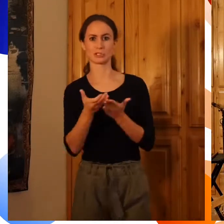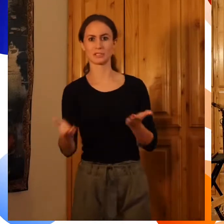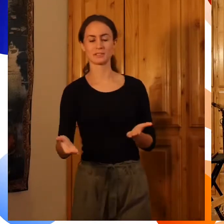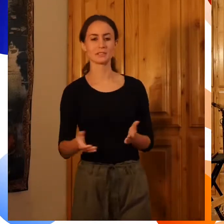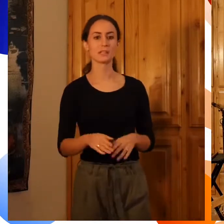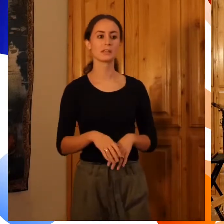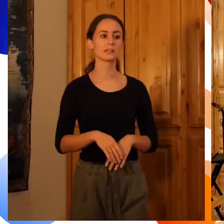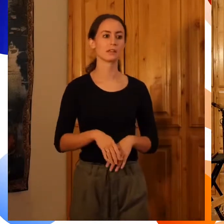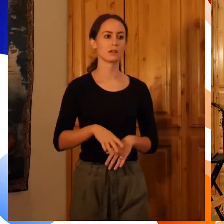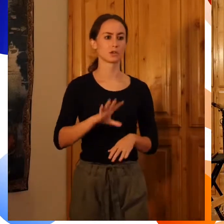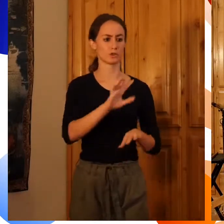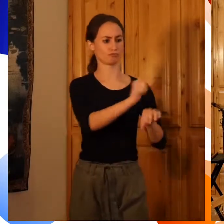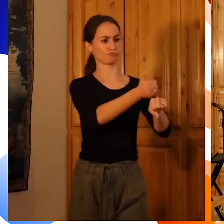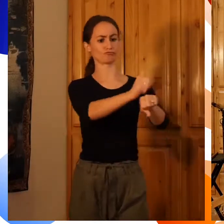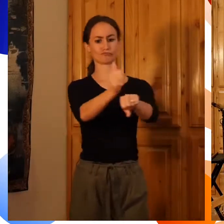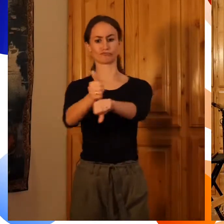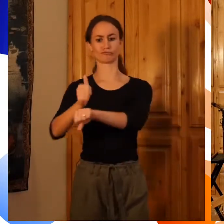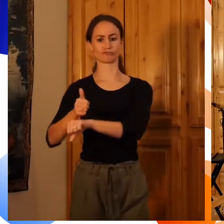sites,